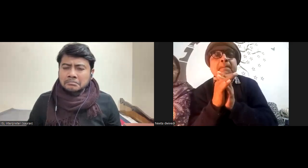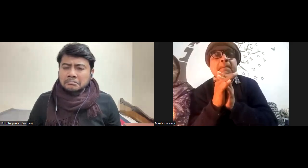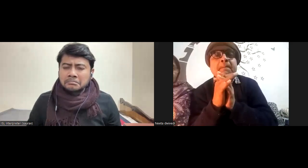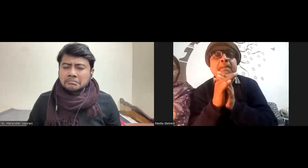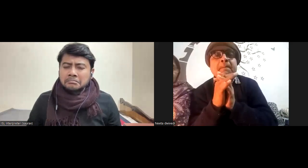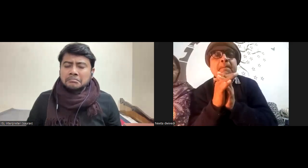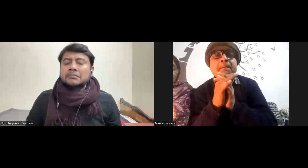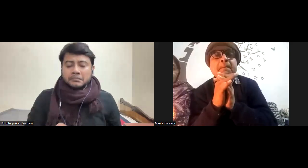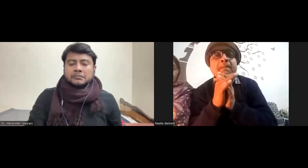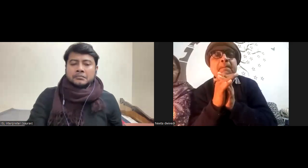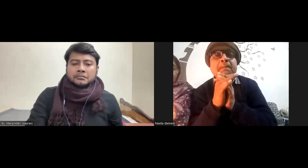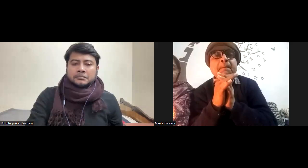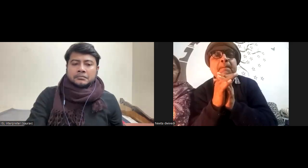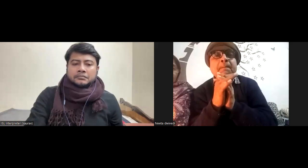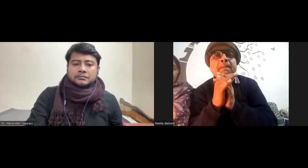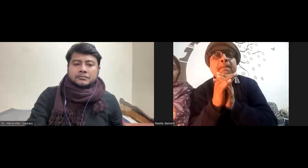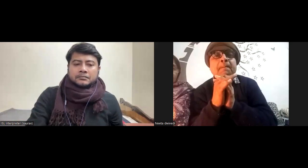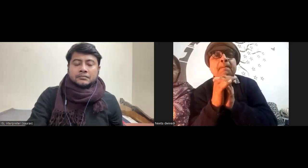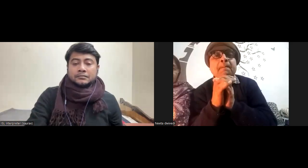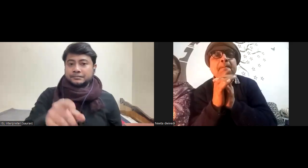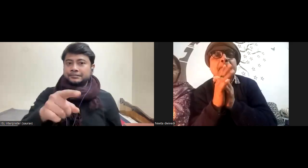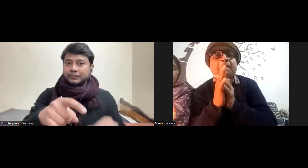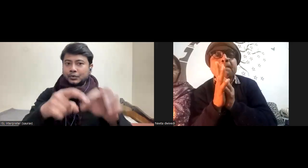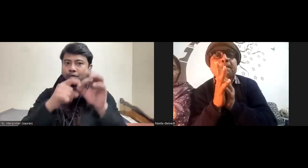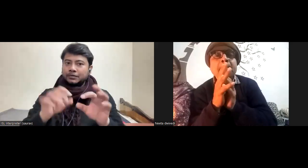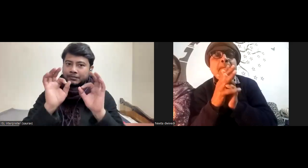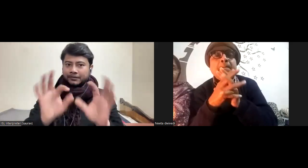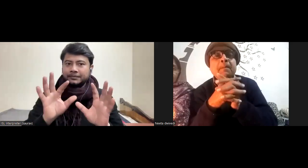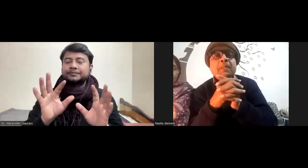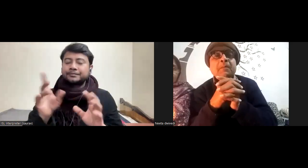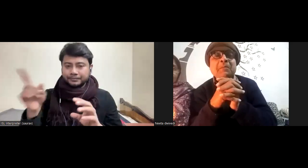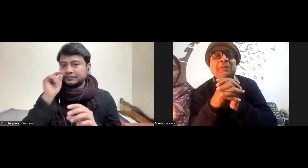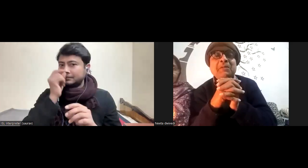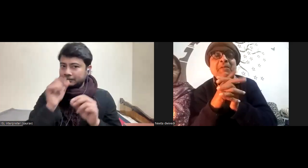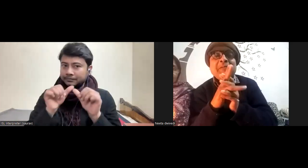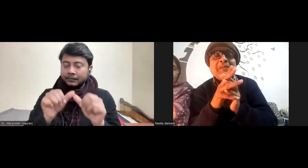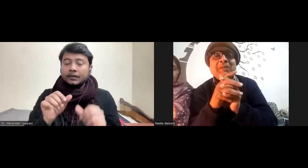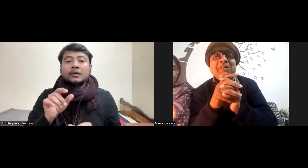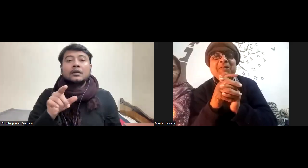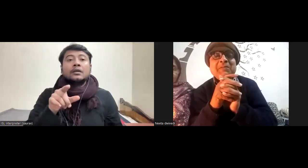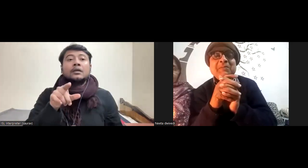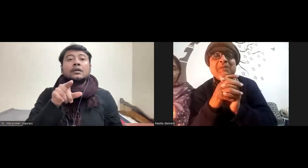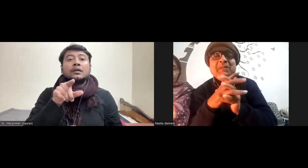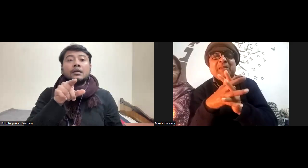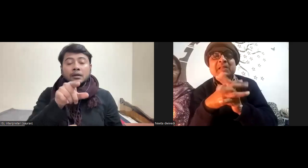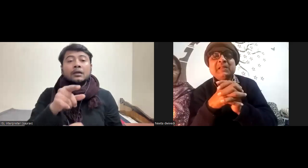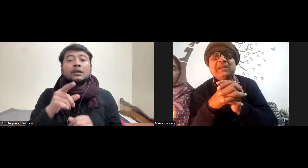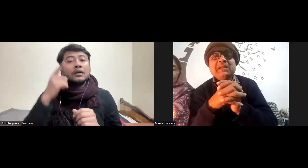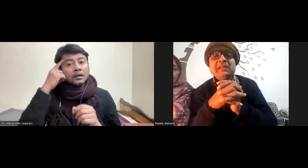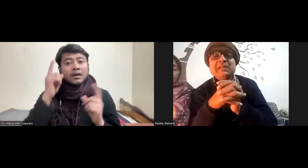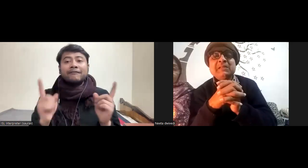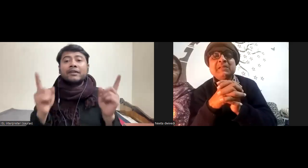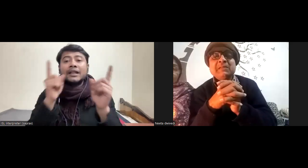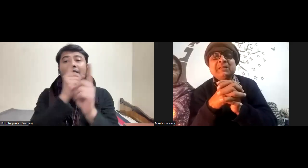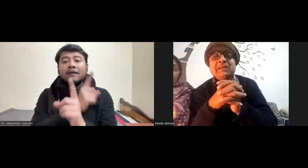my suggestion is, now that you brought up this question, if any of you visit somewhere to Vrindavan, or if